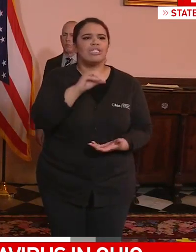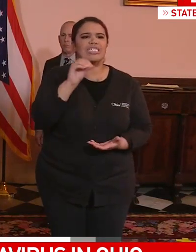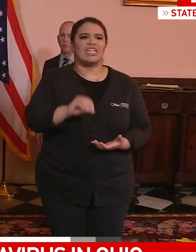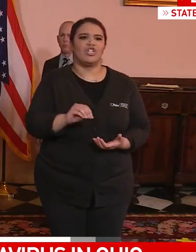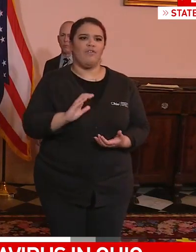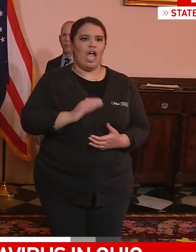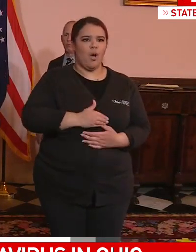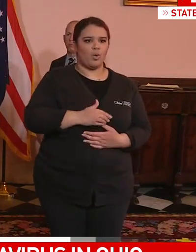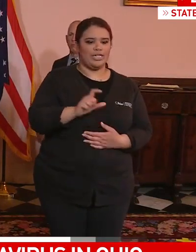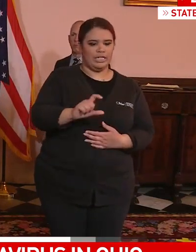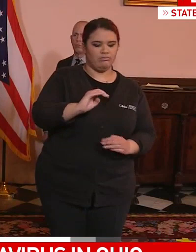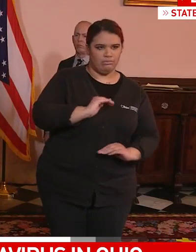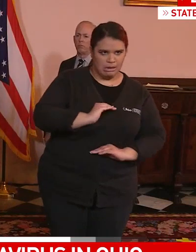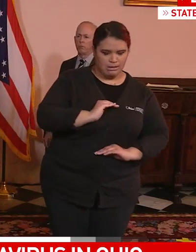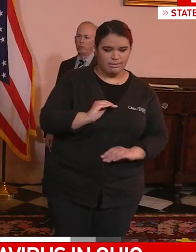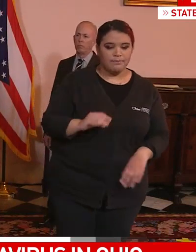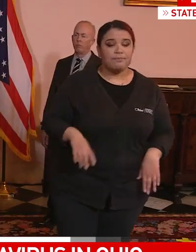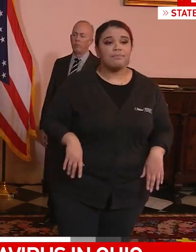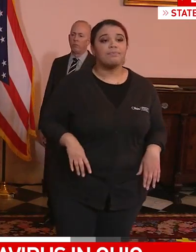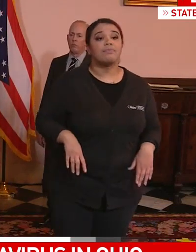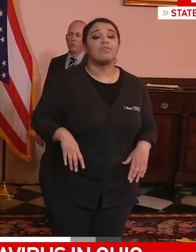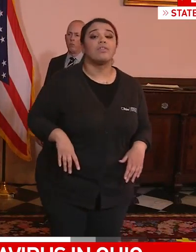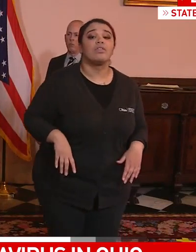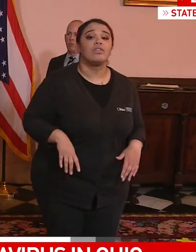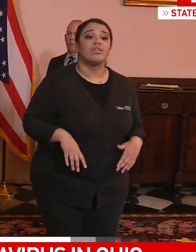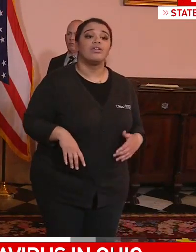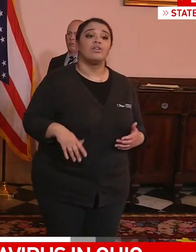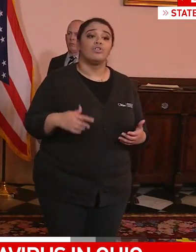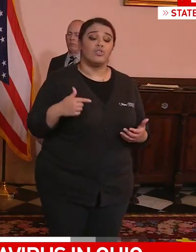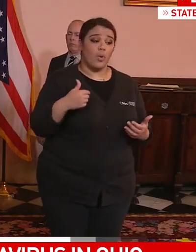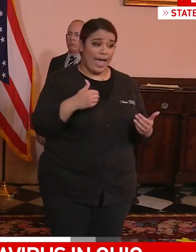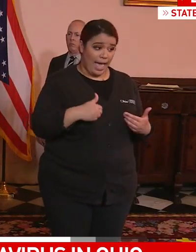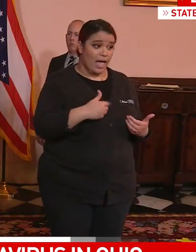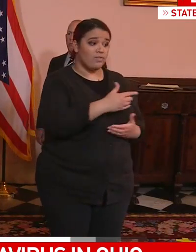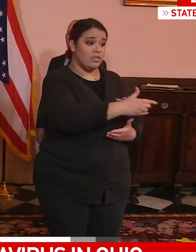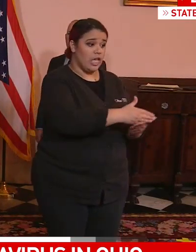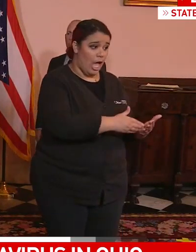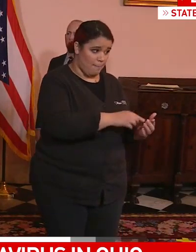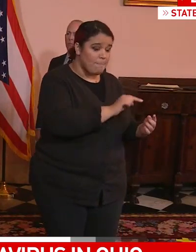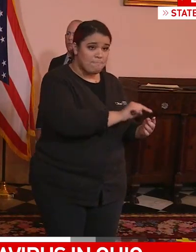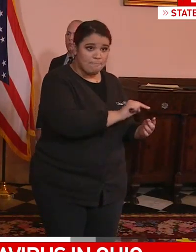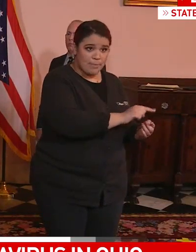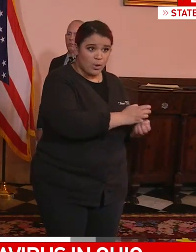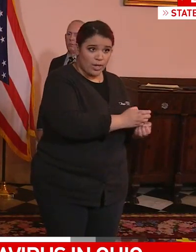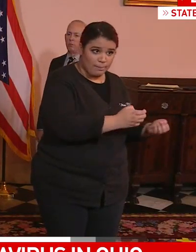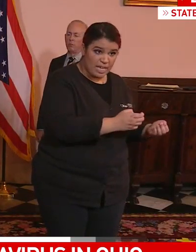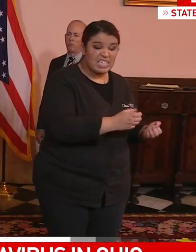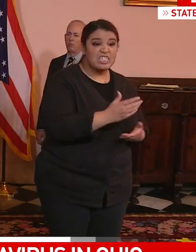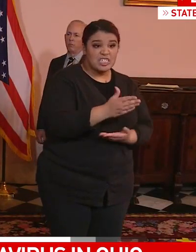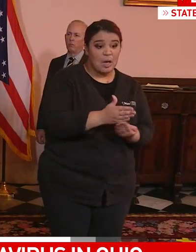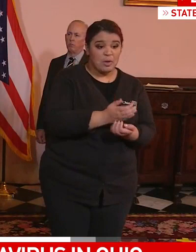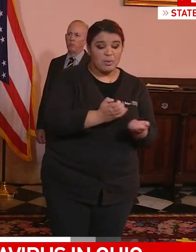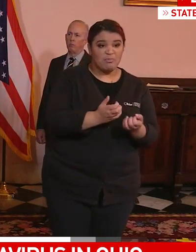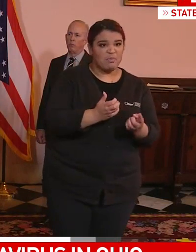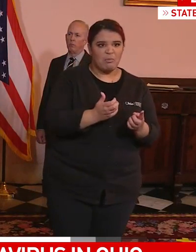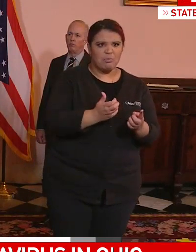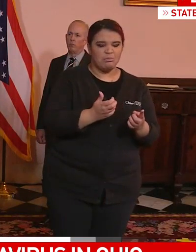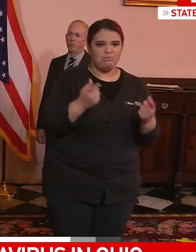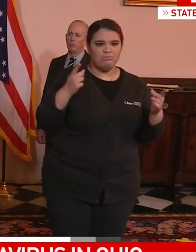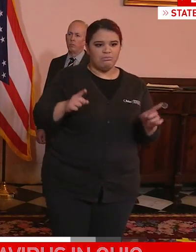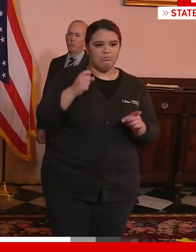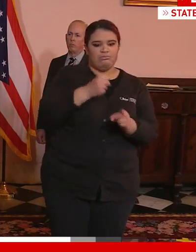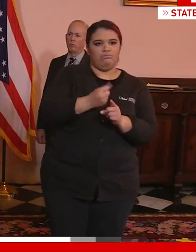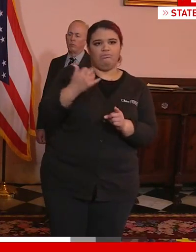do have the cash, and even some from H1N1, to be quite honest. So the limited amount that was purchased